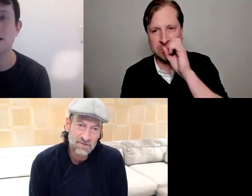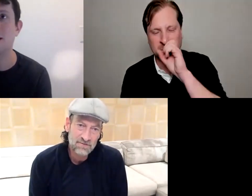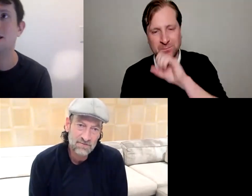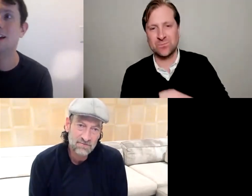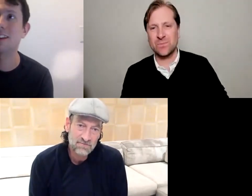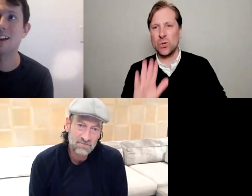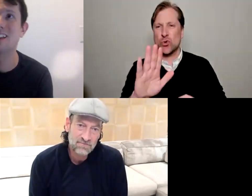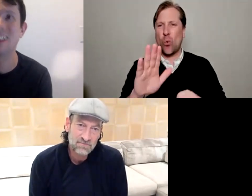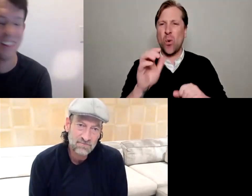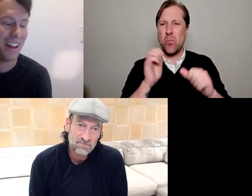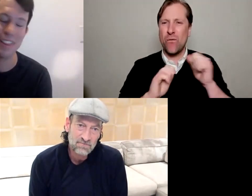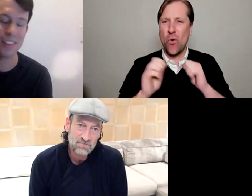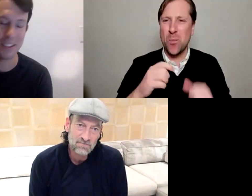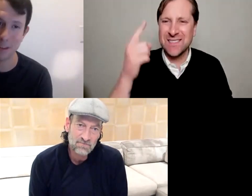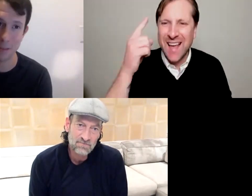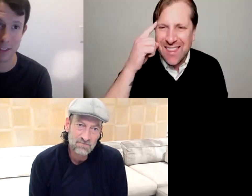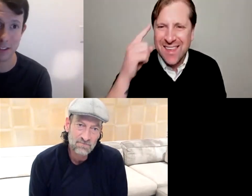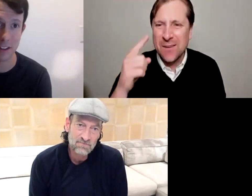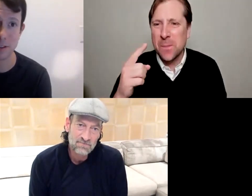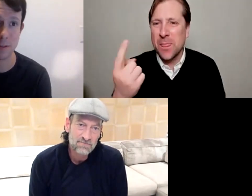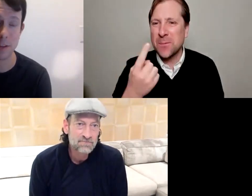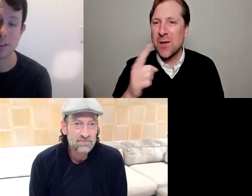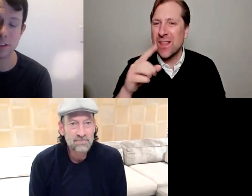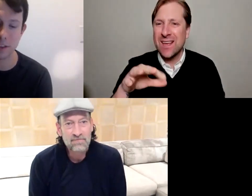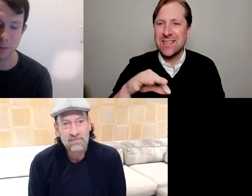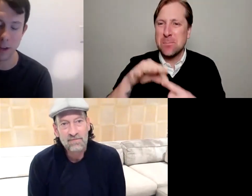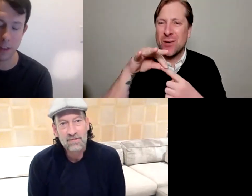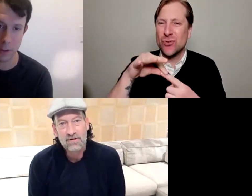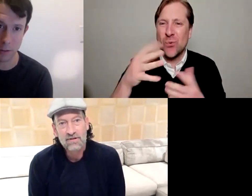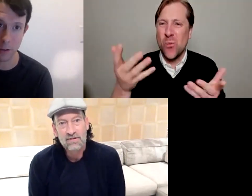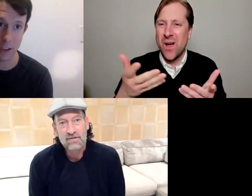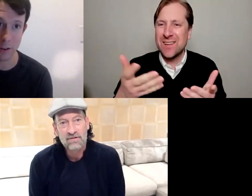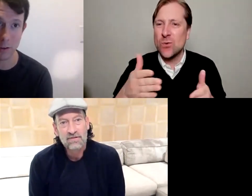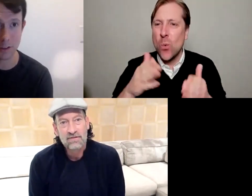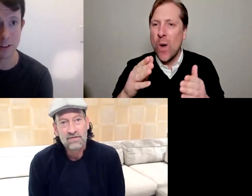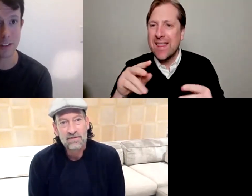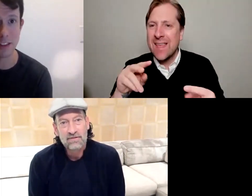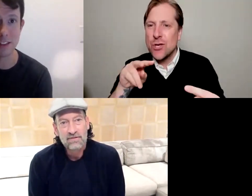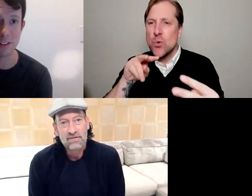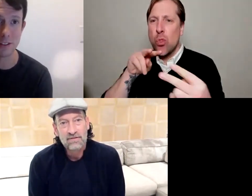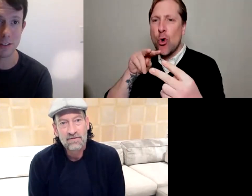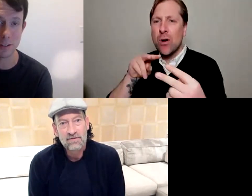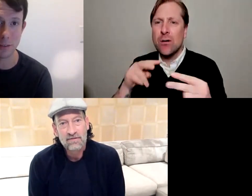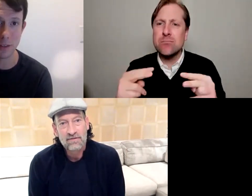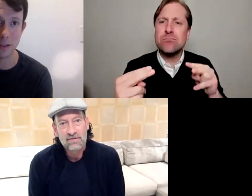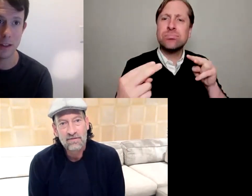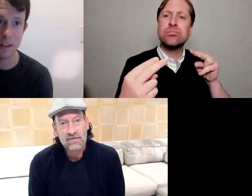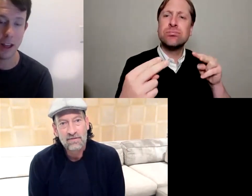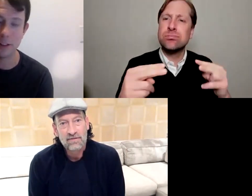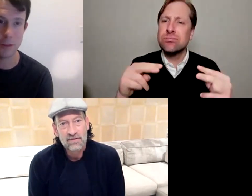is, I think the thing that makes it, especially for me, is just in the way that you look at your co-stars. I think there's